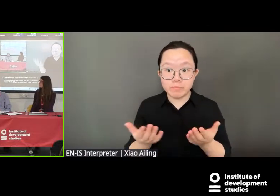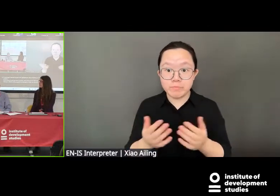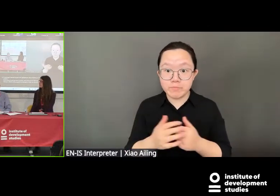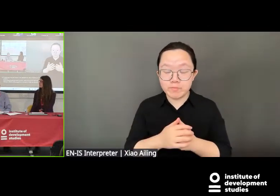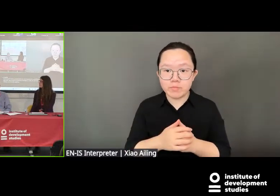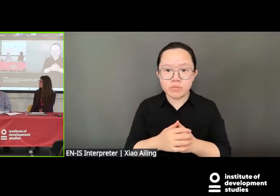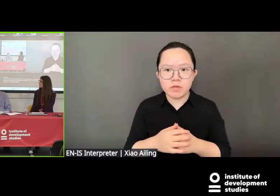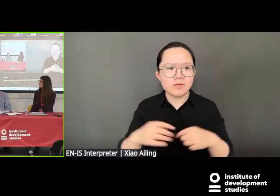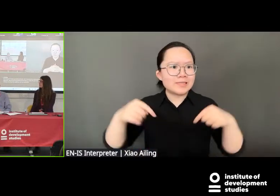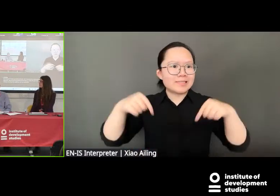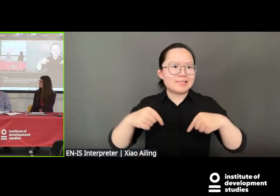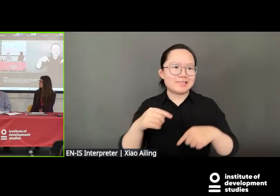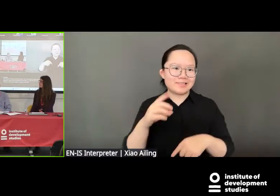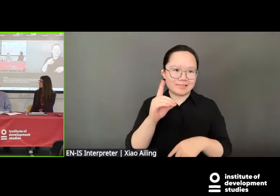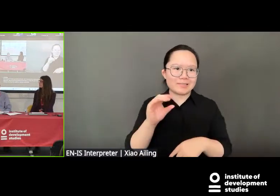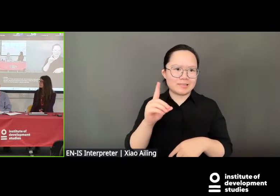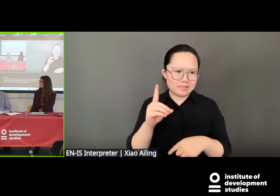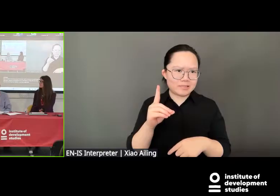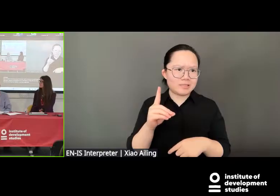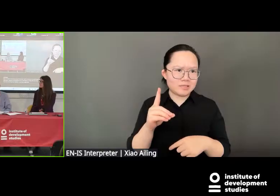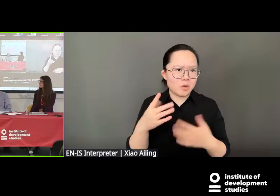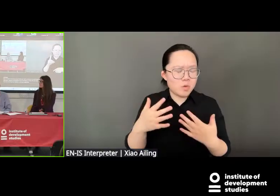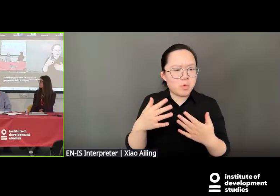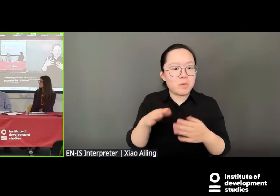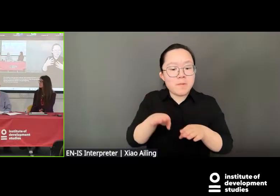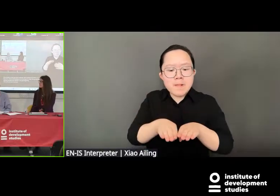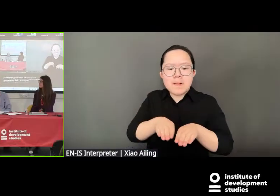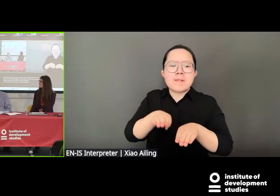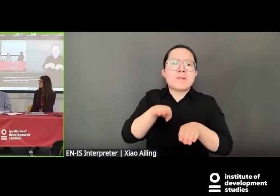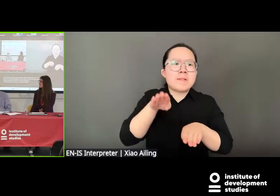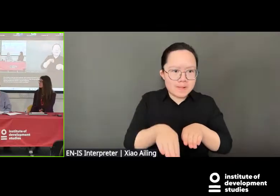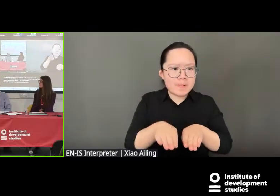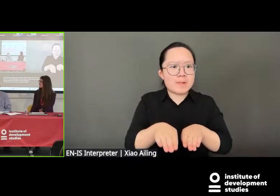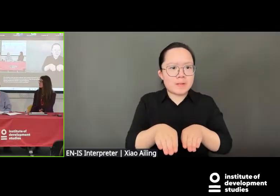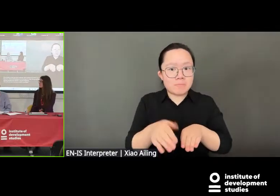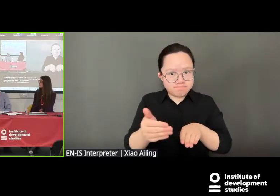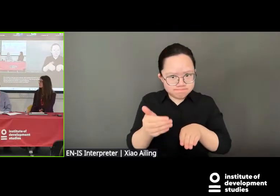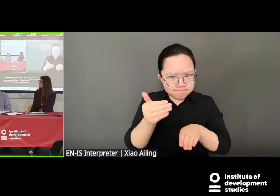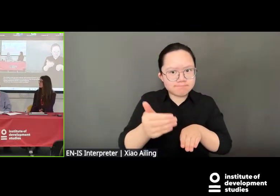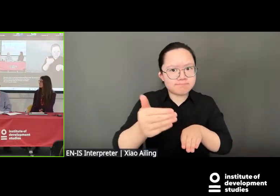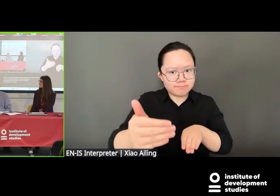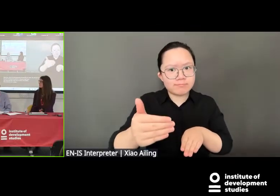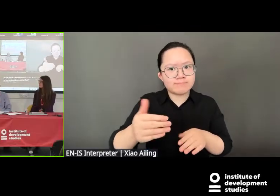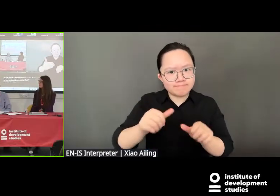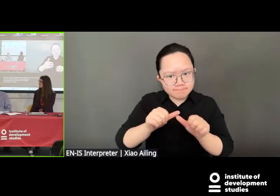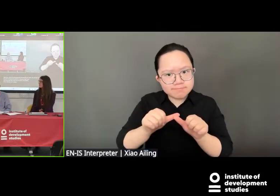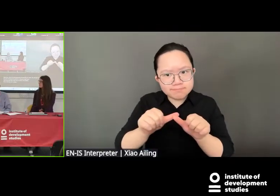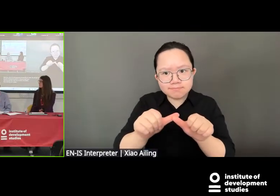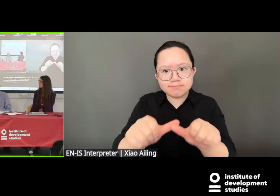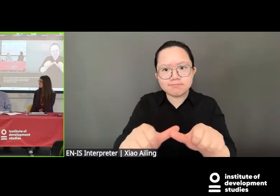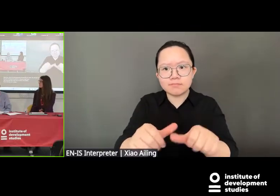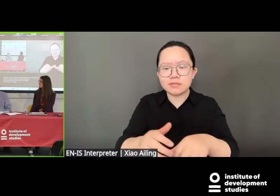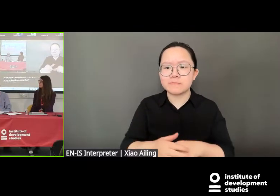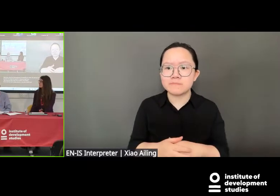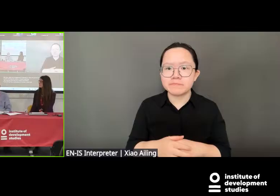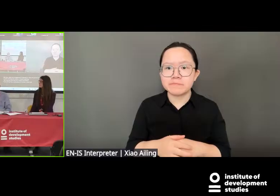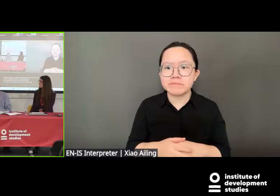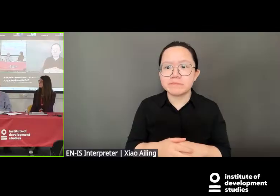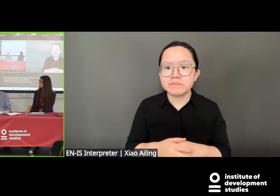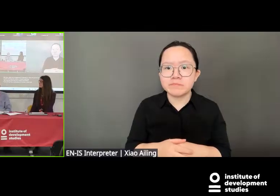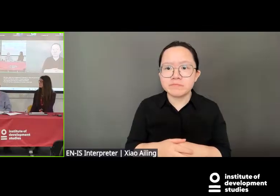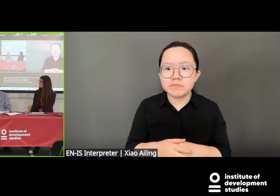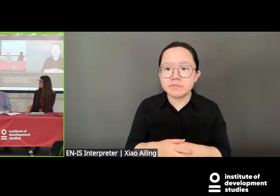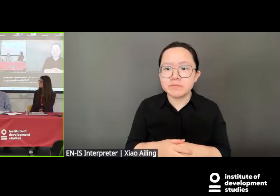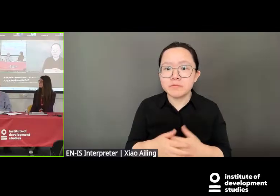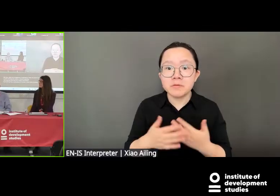beginning. The work you've done has created a foundation, but it will only have lasting impact if it is used, shared, and embedded